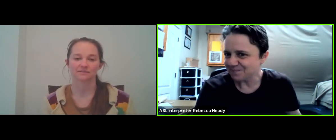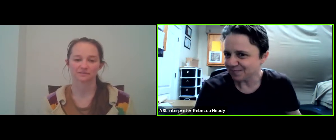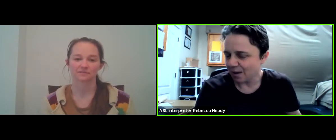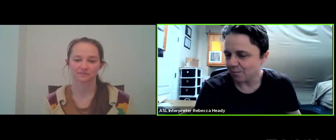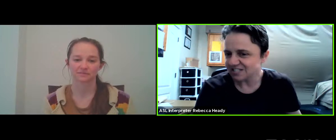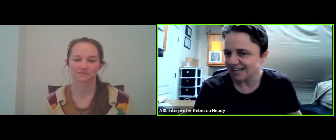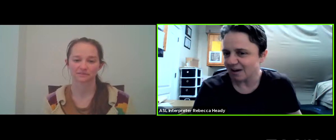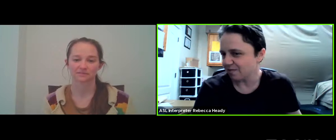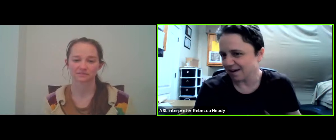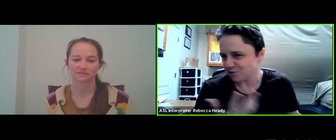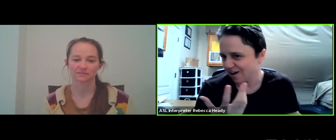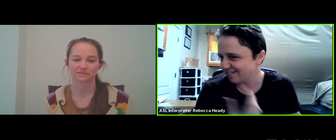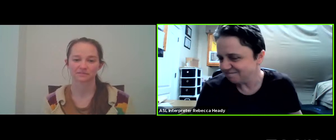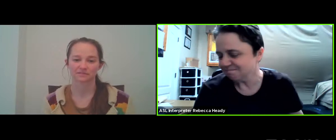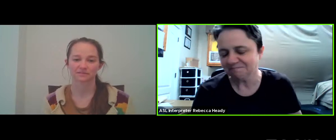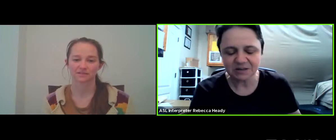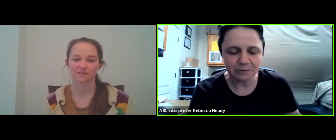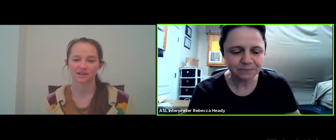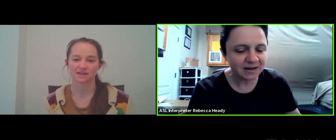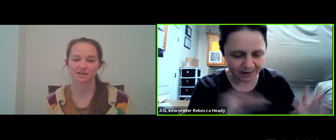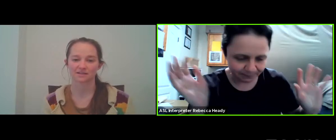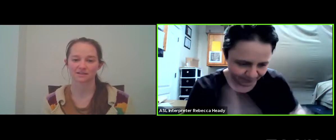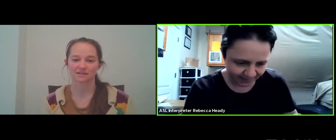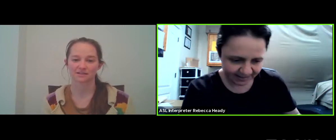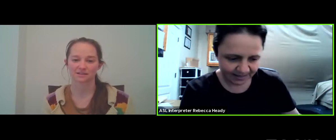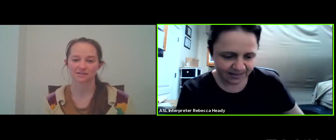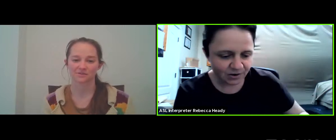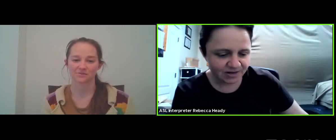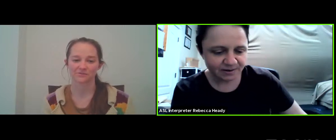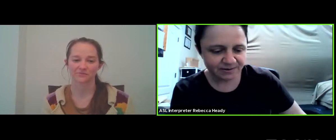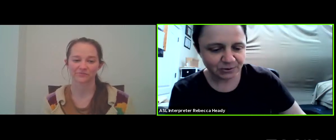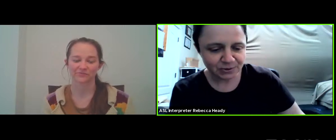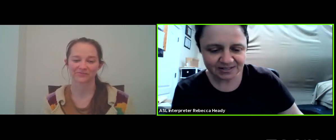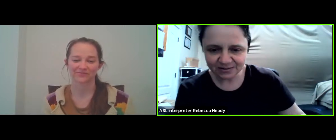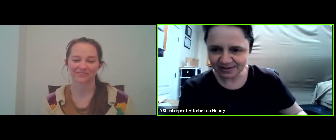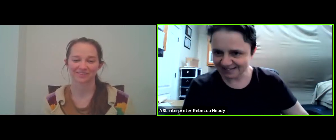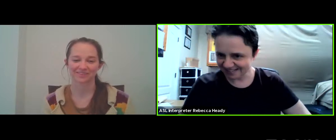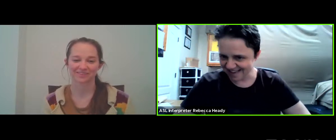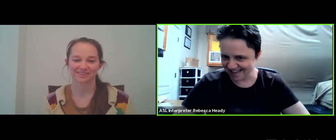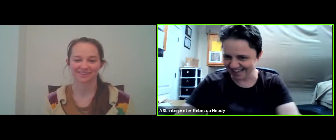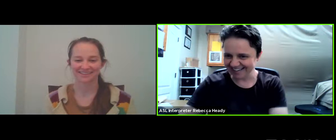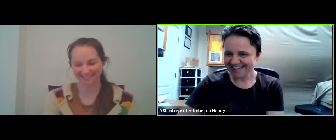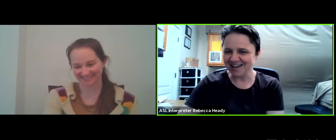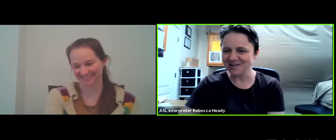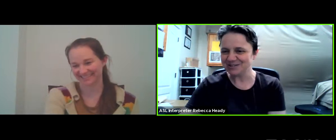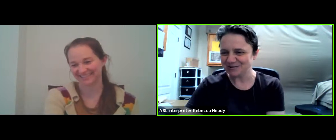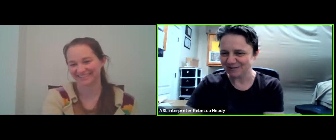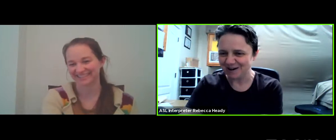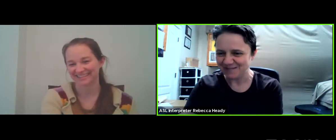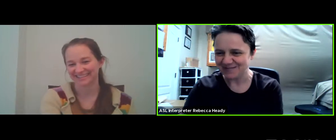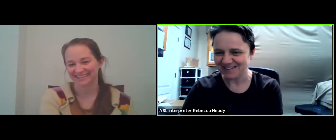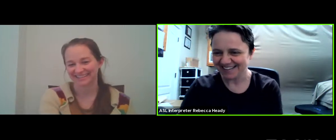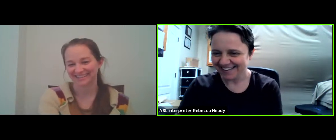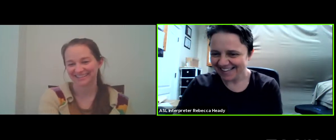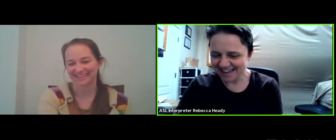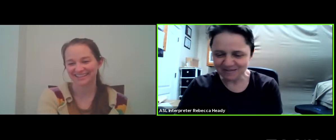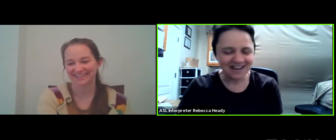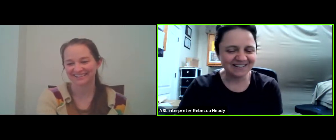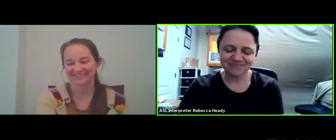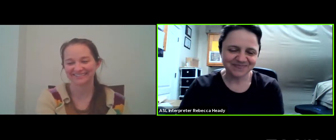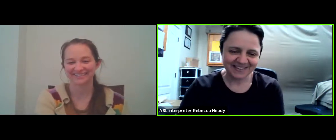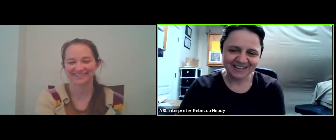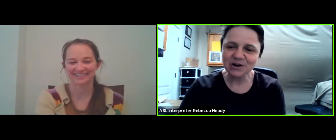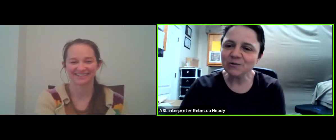Yeah. how much they get without trying. So Yeah. don't need to go too far up.